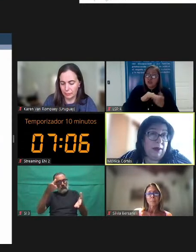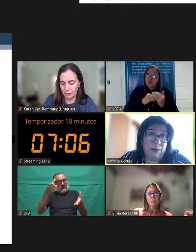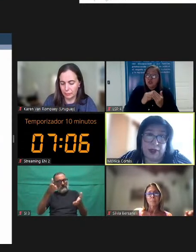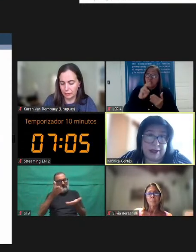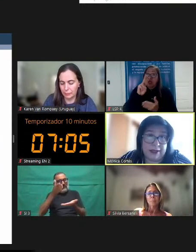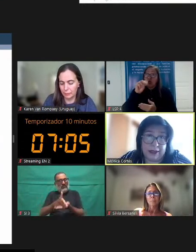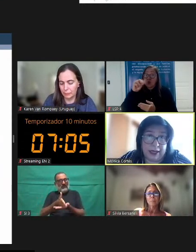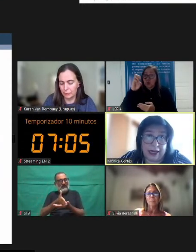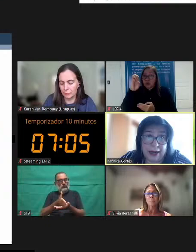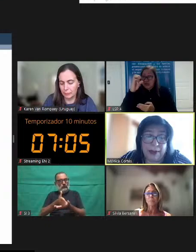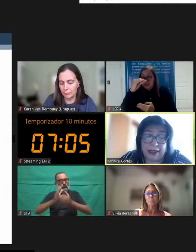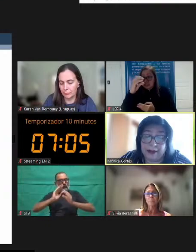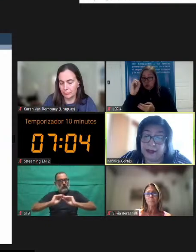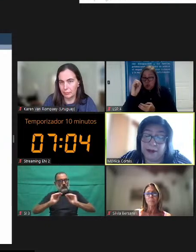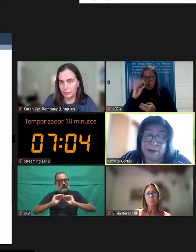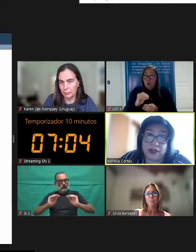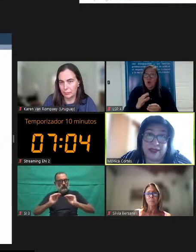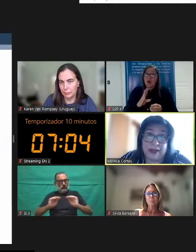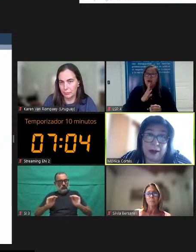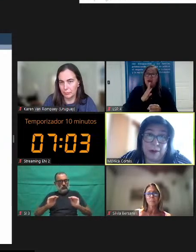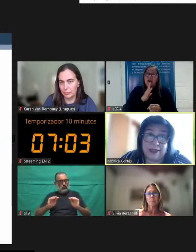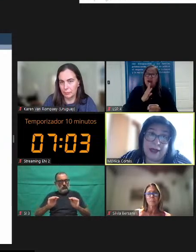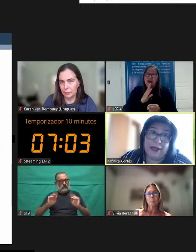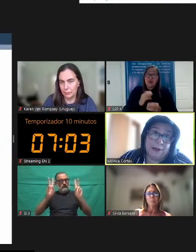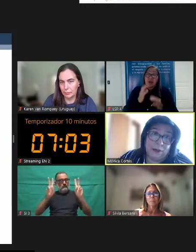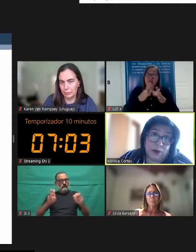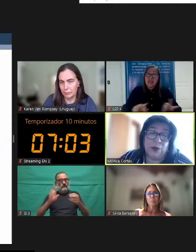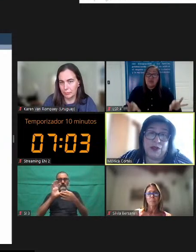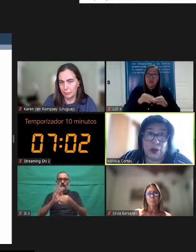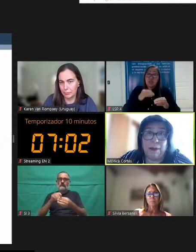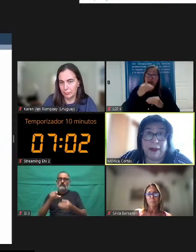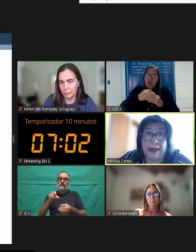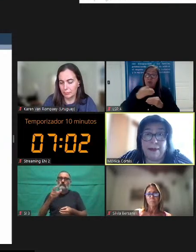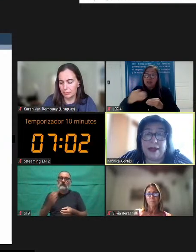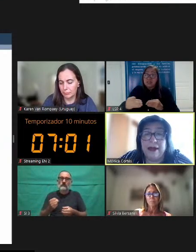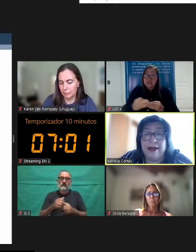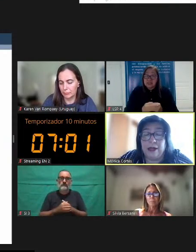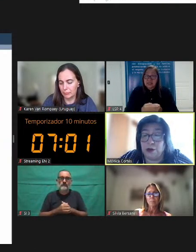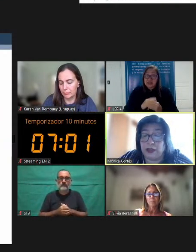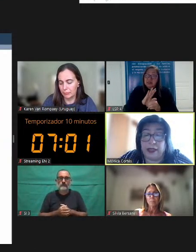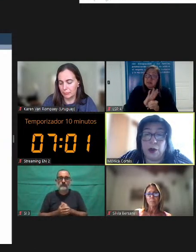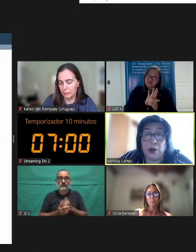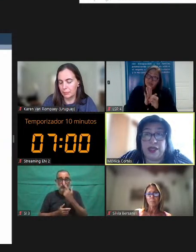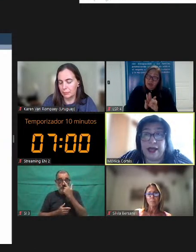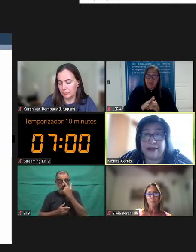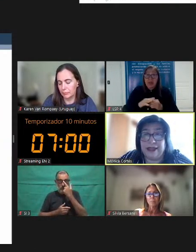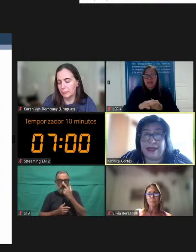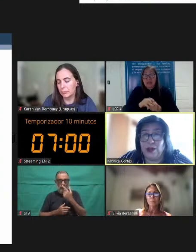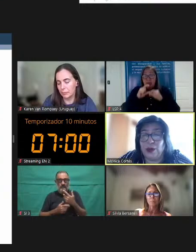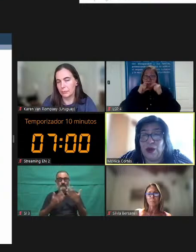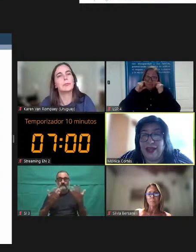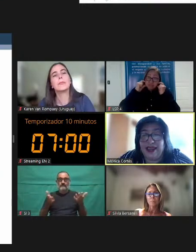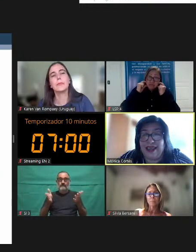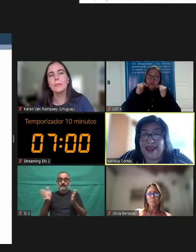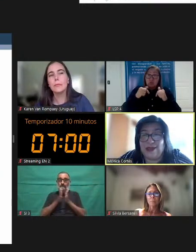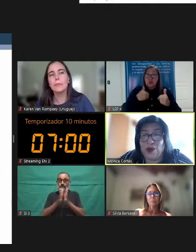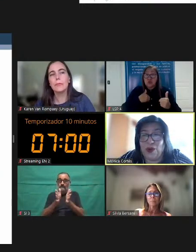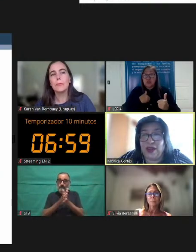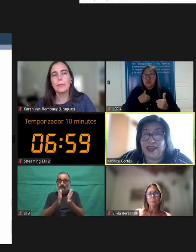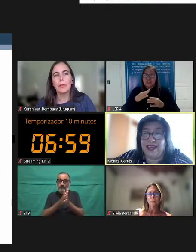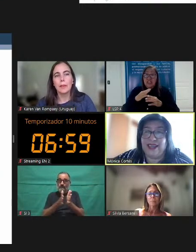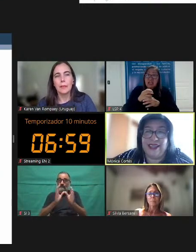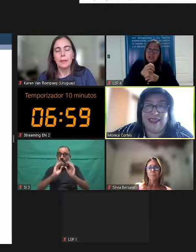the gem report of unesco specifically talking about the importance of advancing obviously the